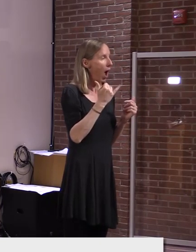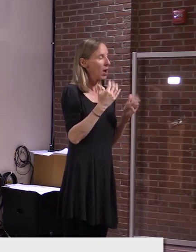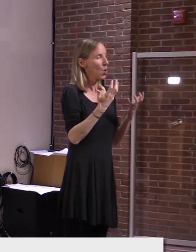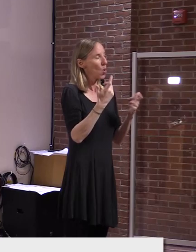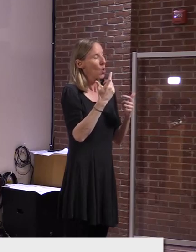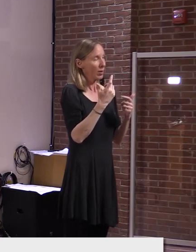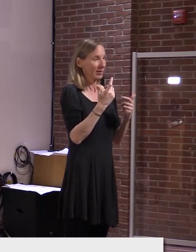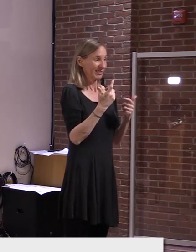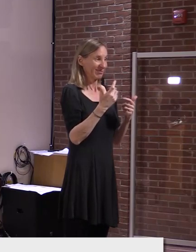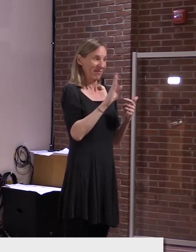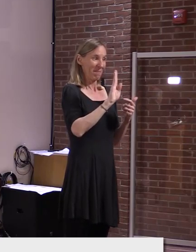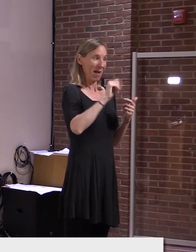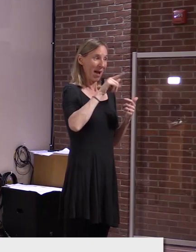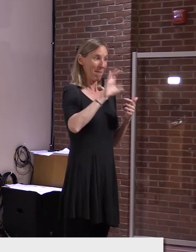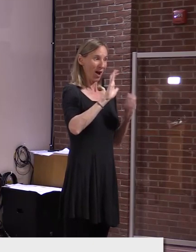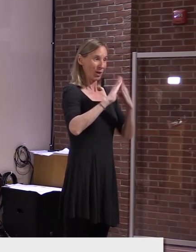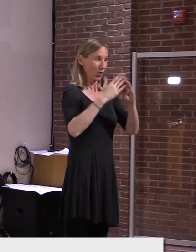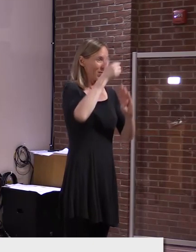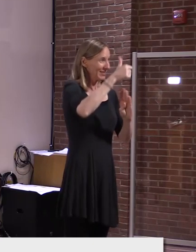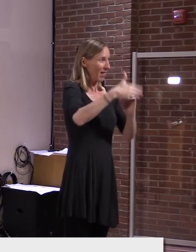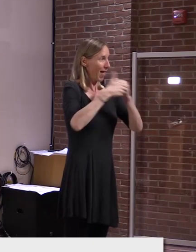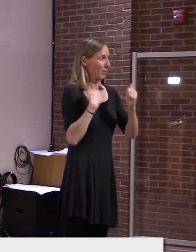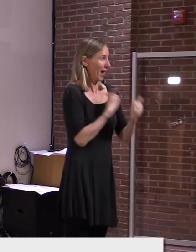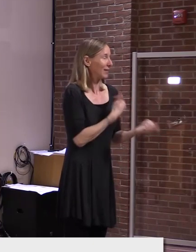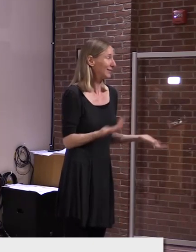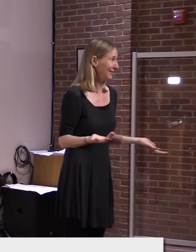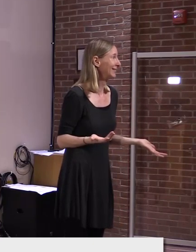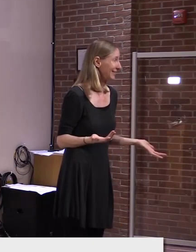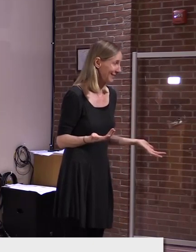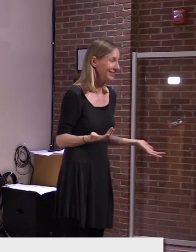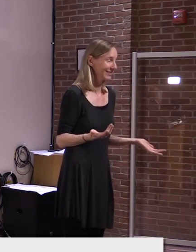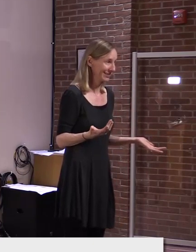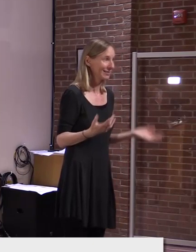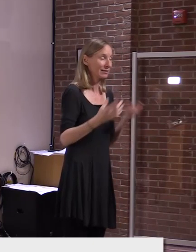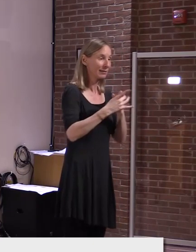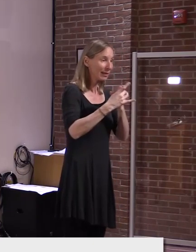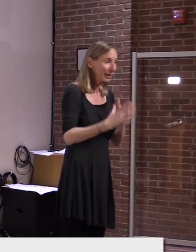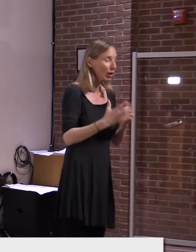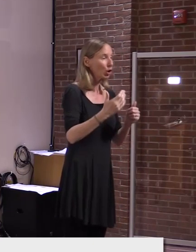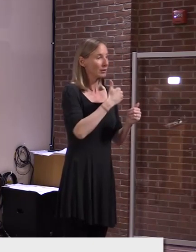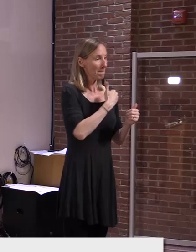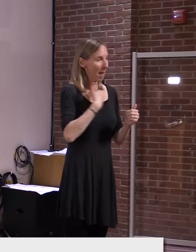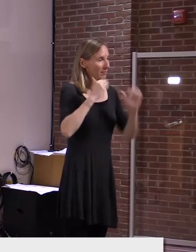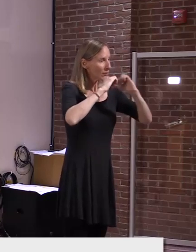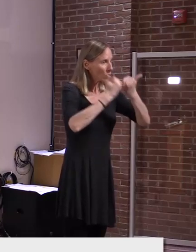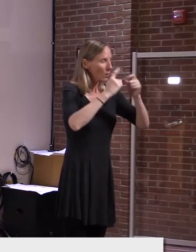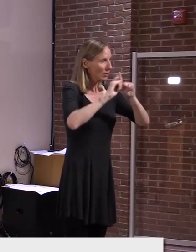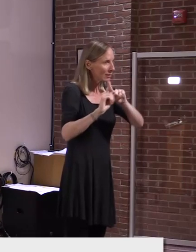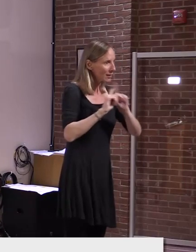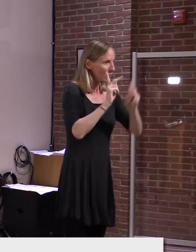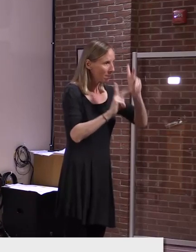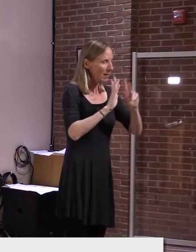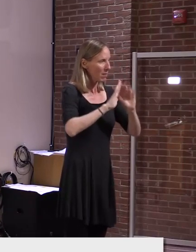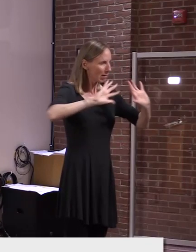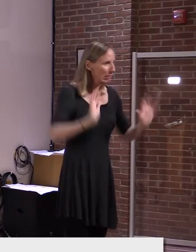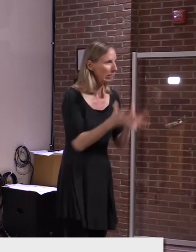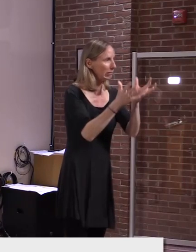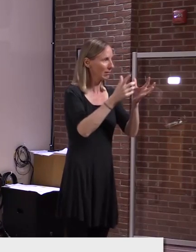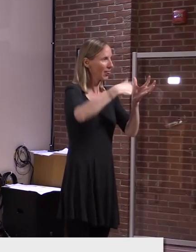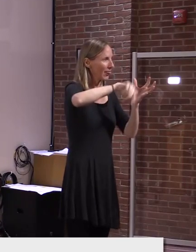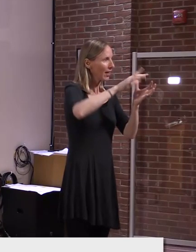of the BIPOC community and various members of associations that help the BIPOC community, but